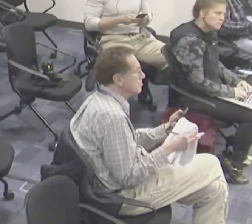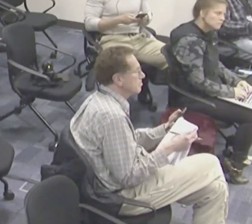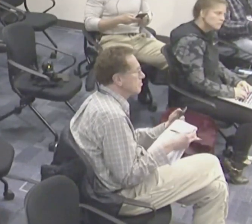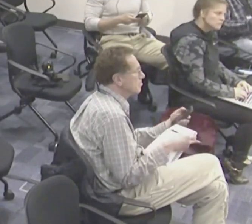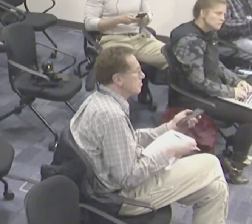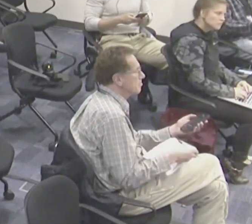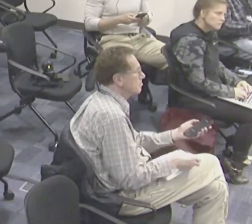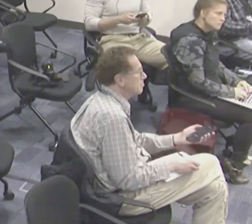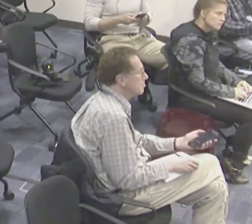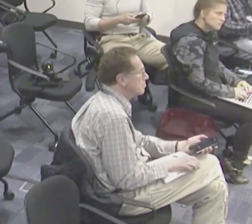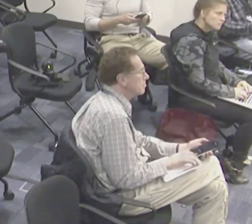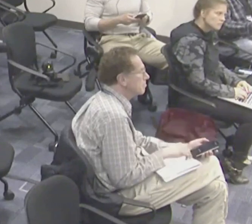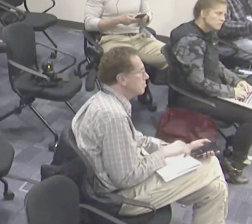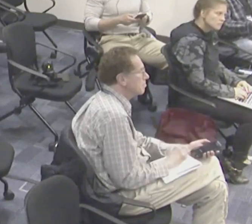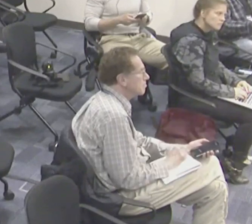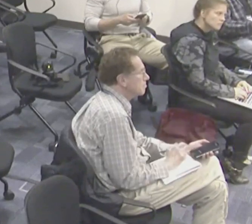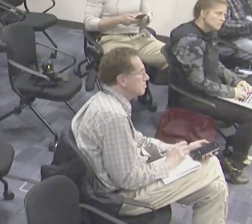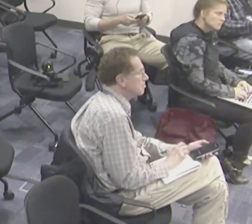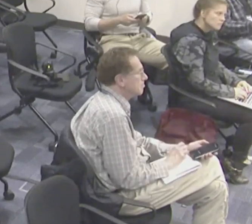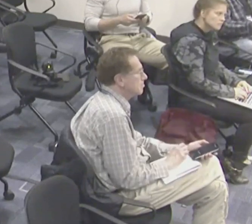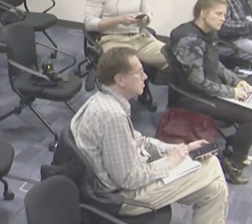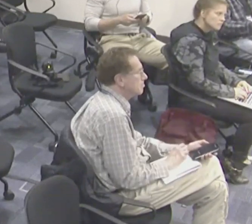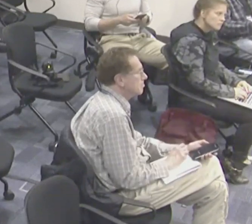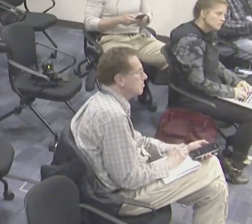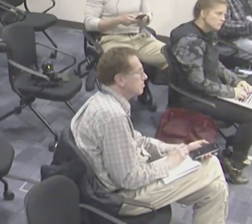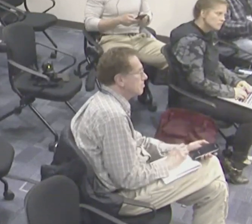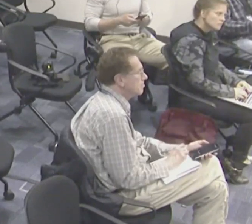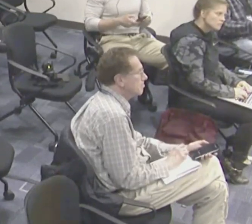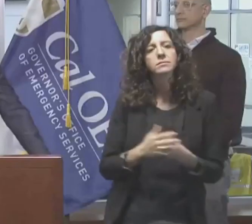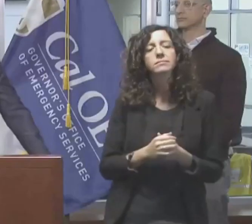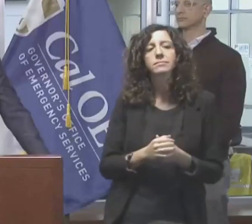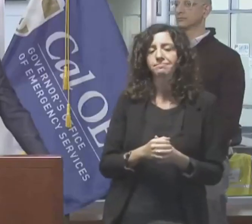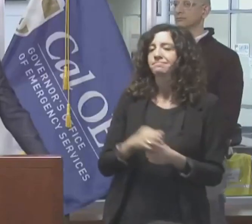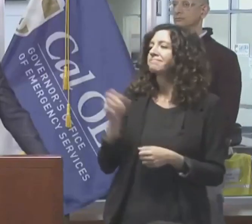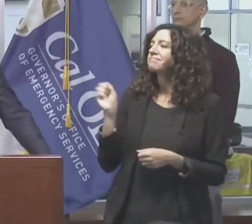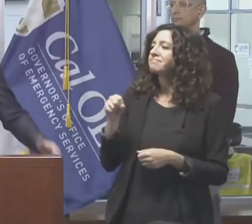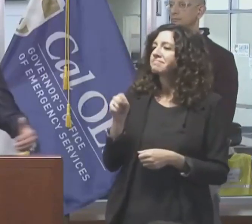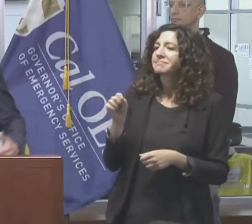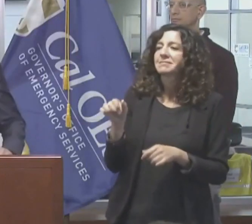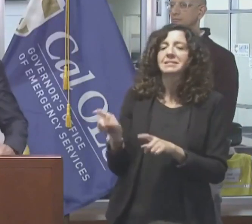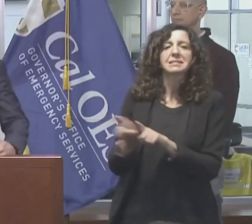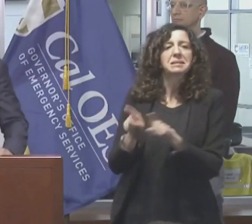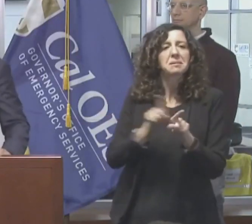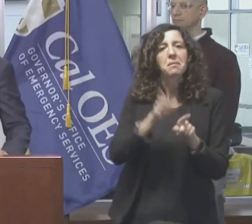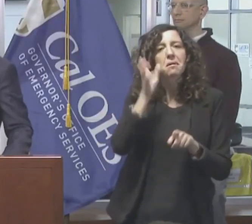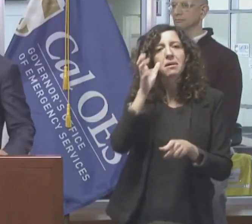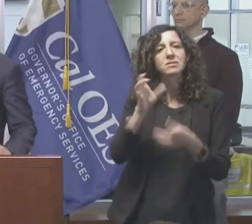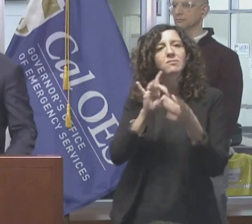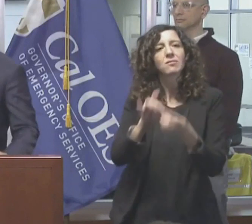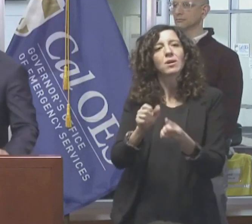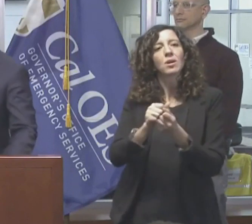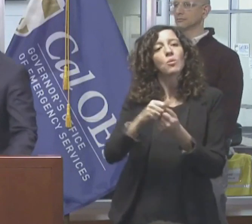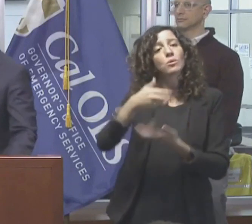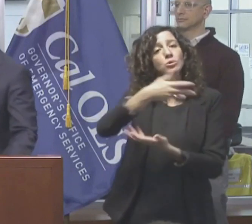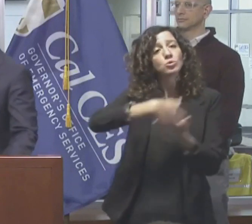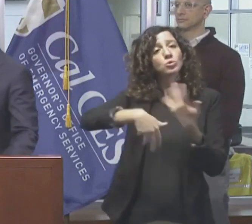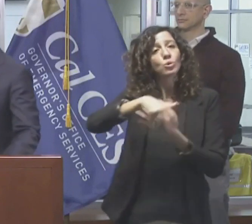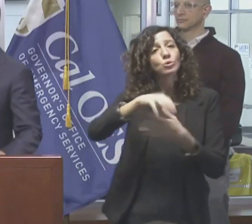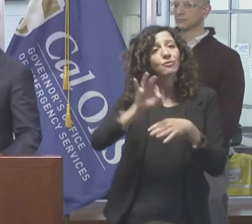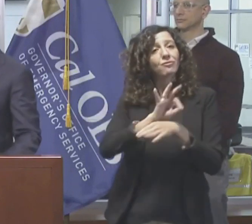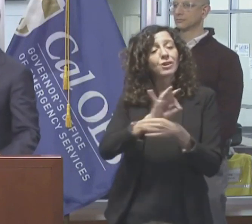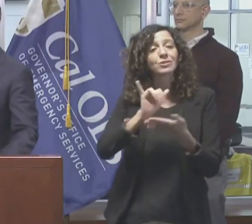governor of California by force of law? Or it's exactly the same guidance we put out as it relates to social functions that are